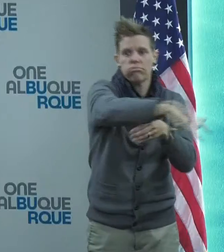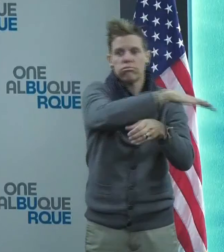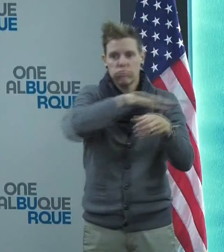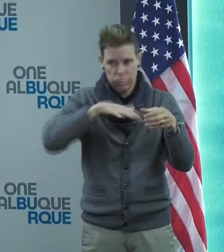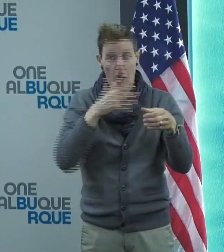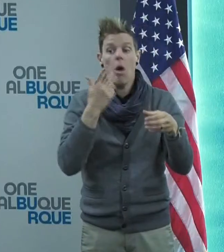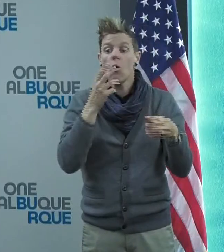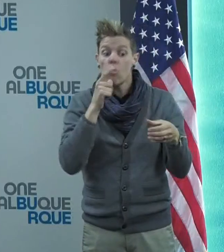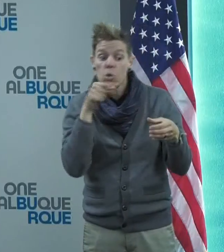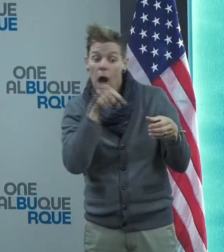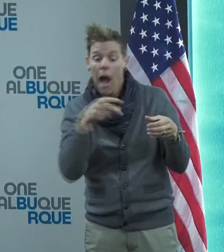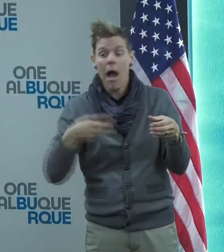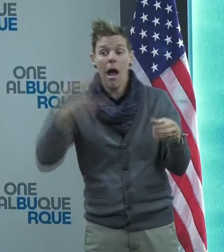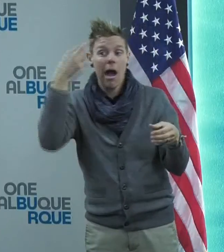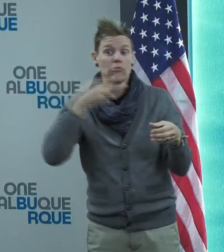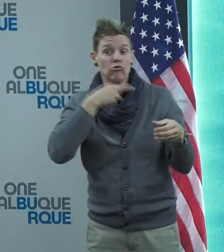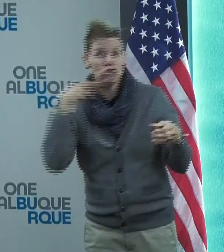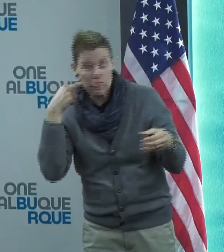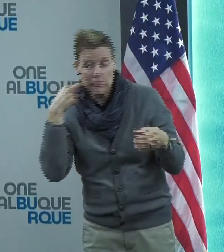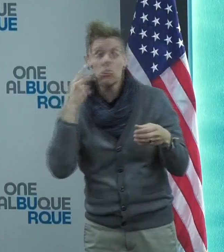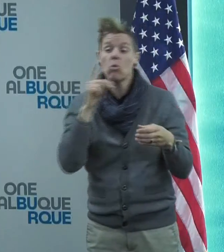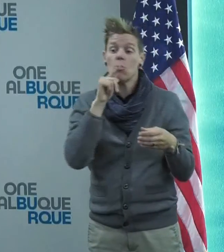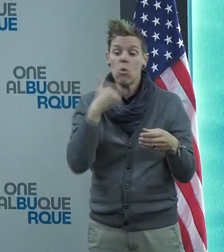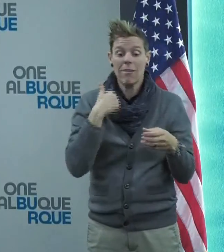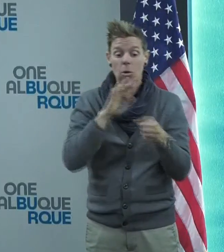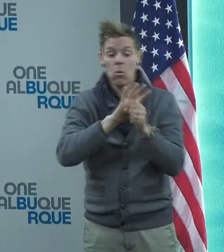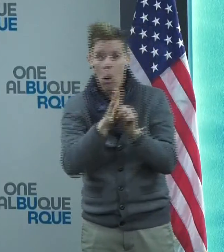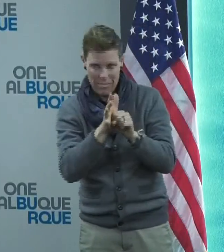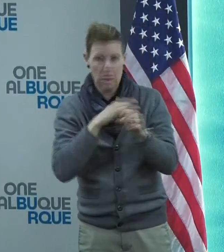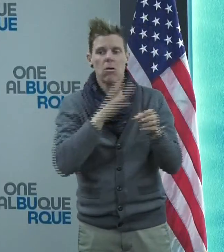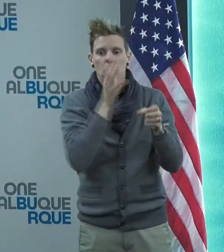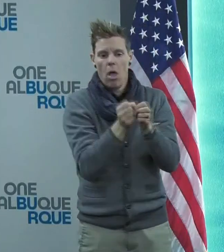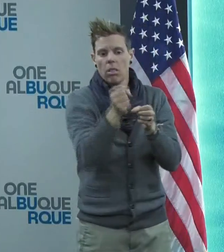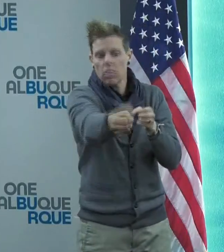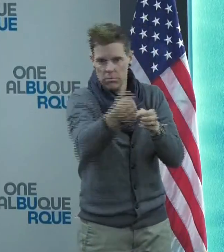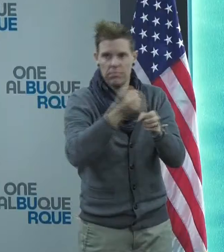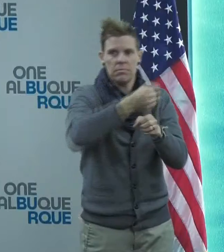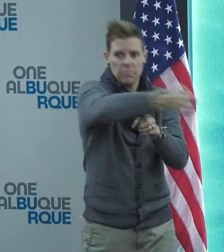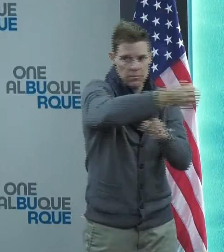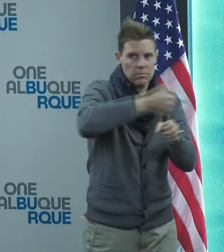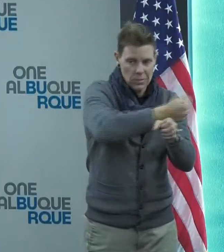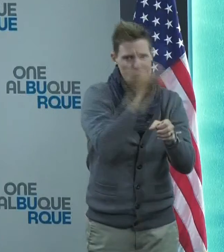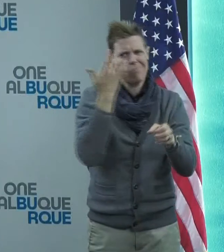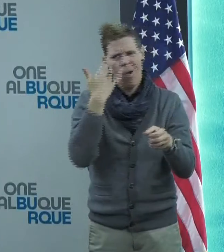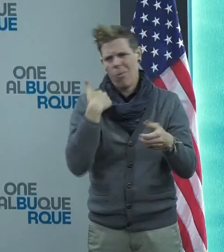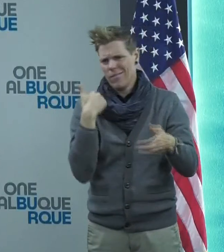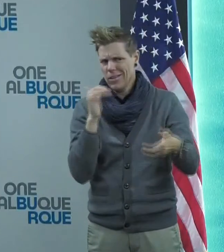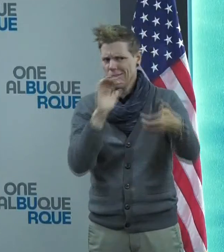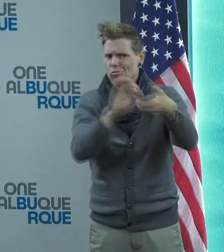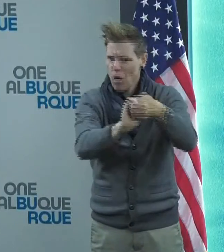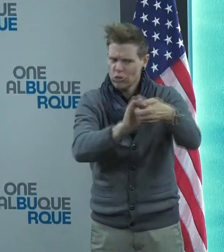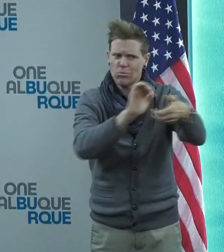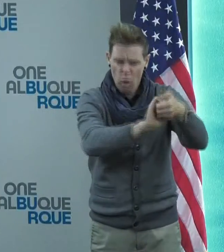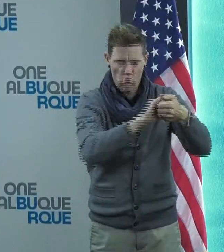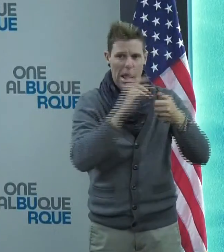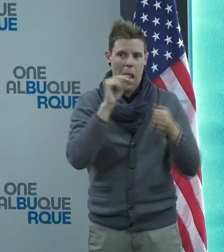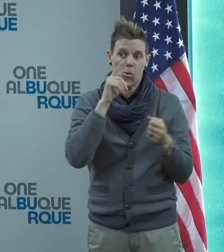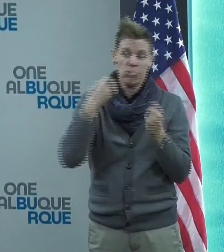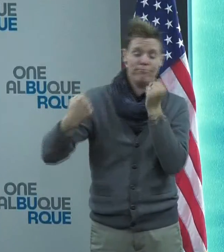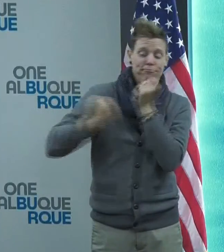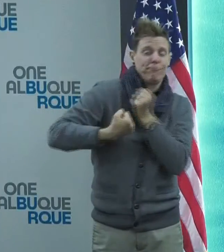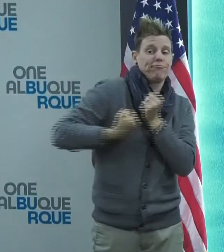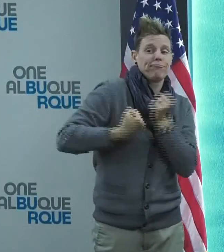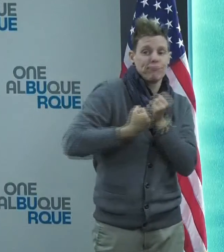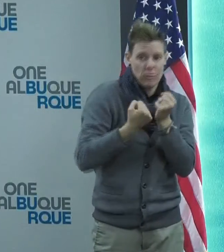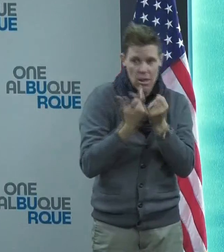now, fortunately, thanks to our great partners and to a lot of donations, we are able to provide meals at all 3 of those